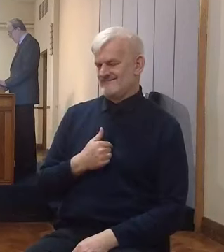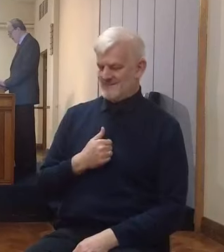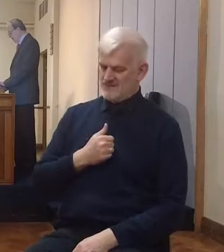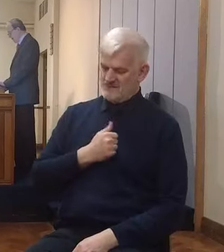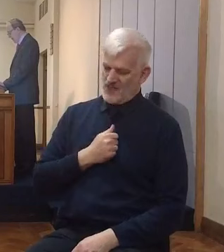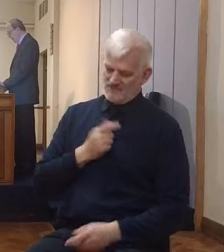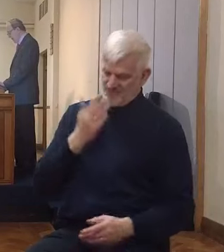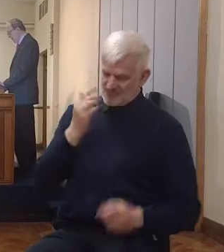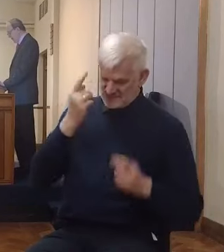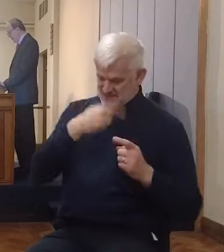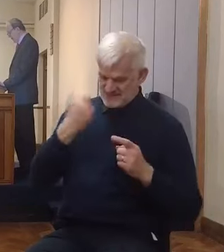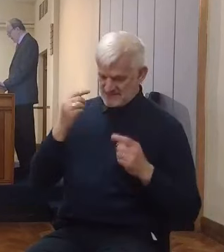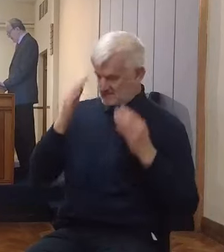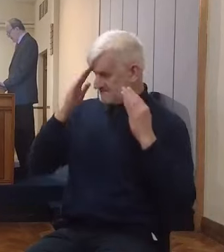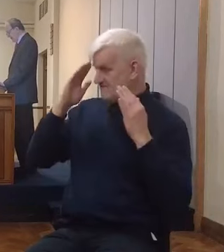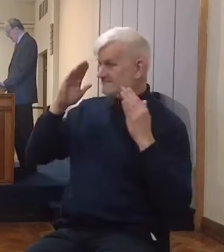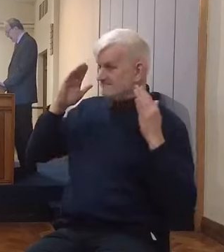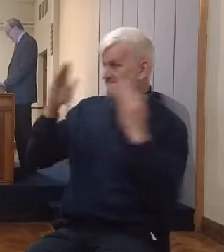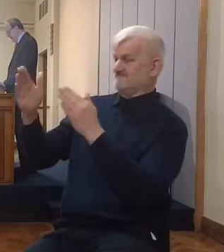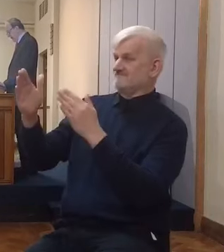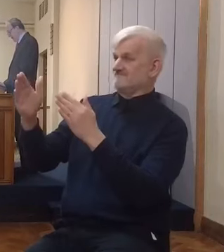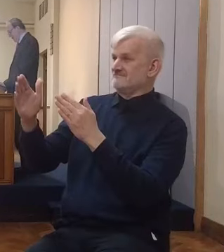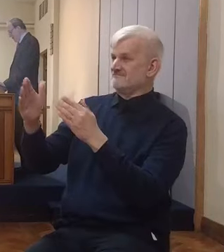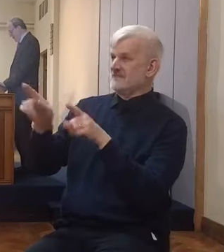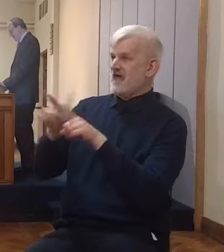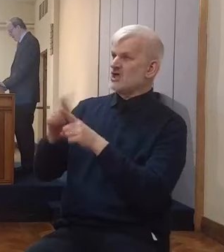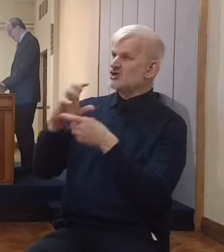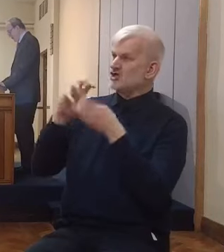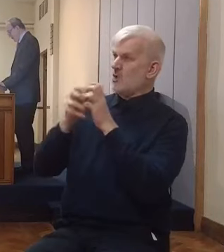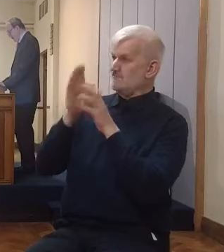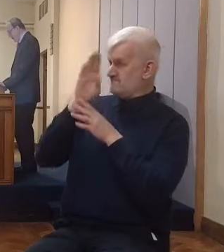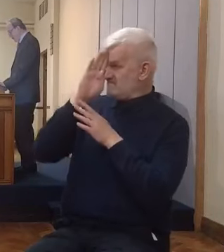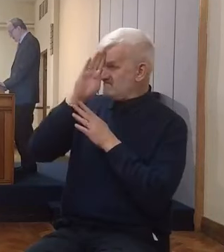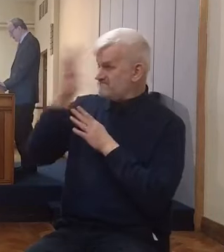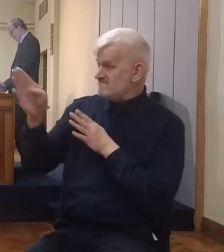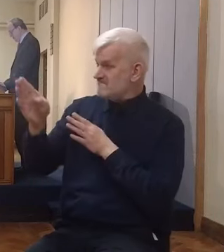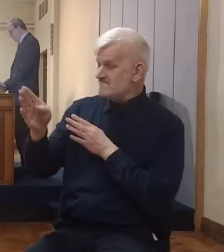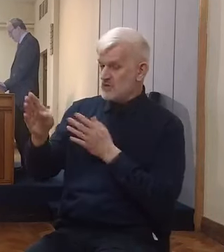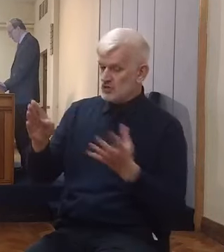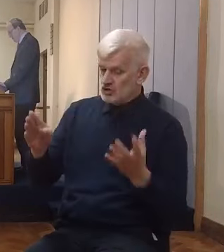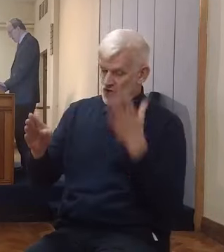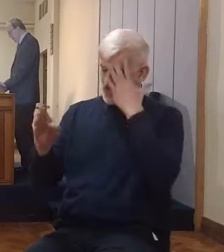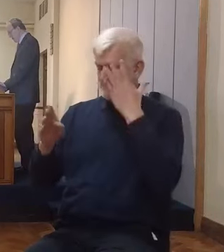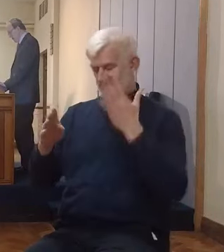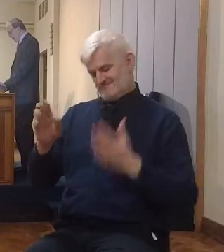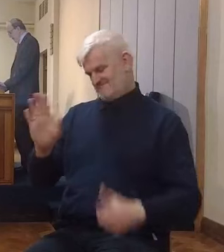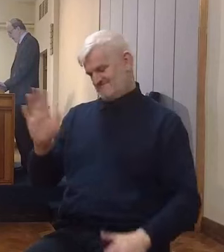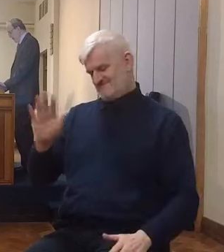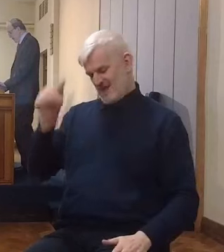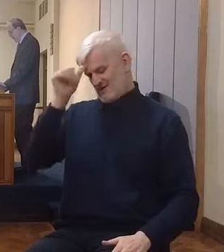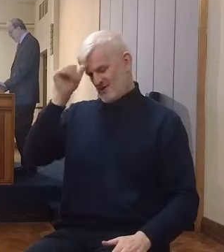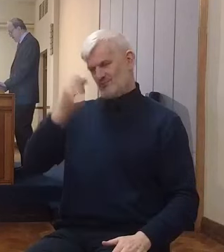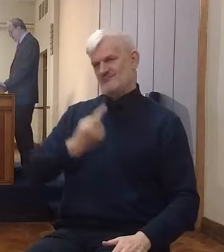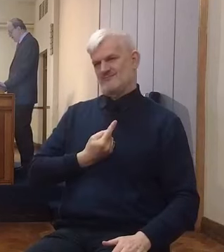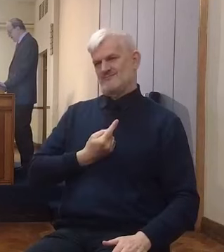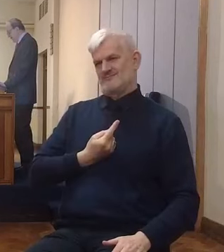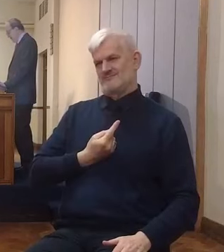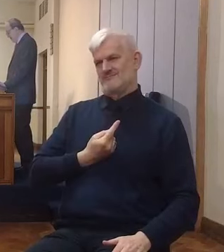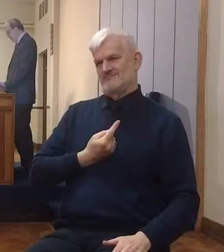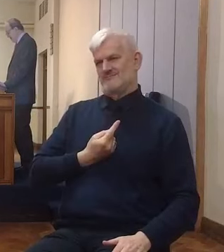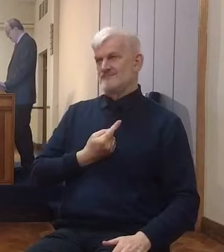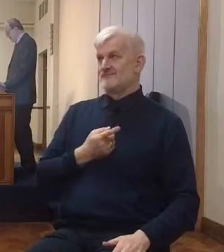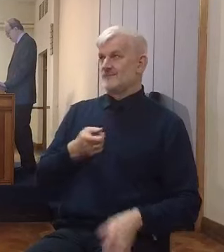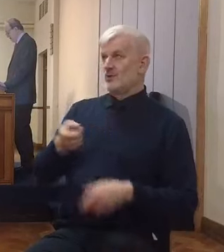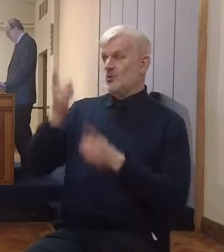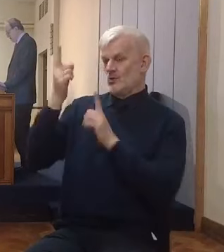my face like a flint, and I know that I shall not be ashamed, says Isaiah. He is